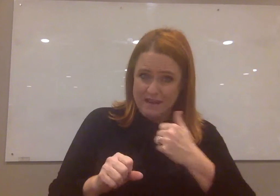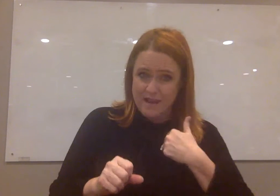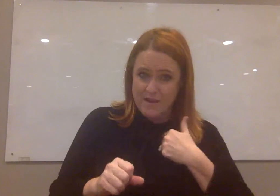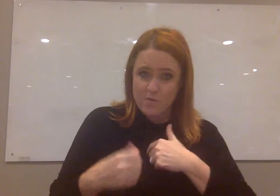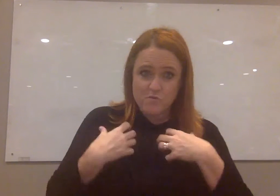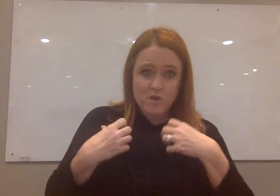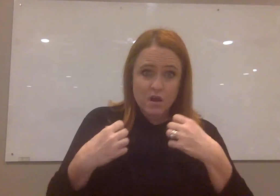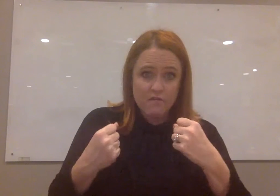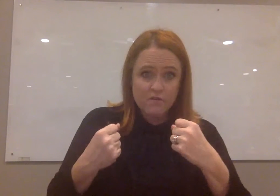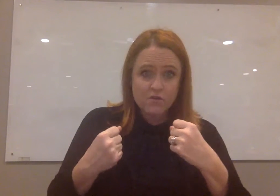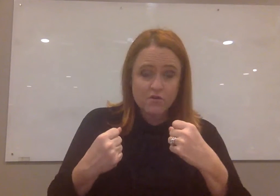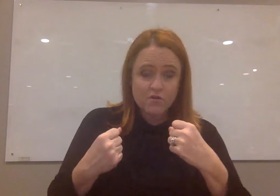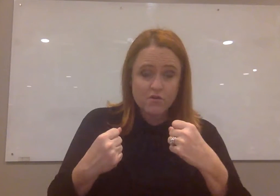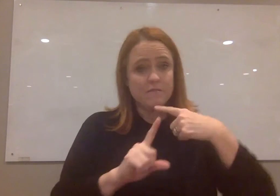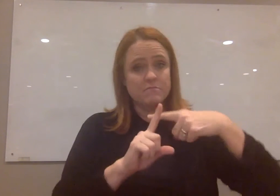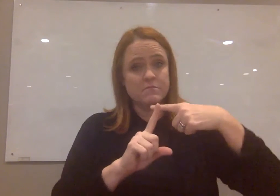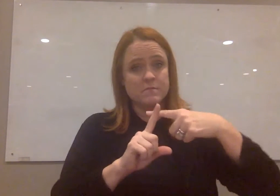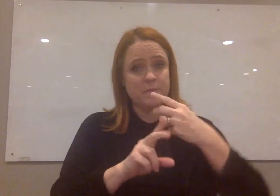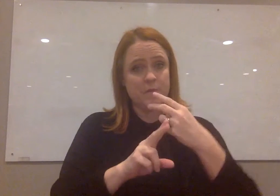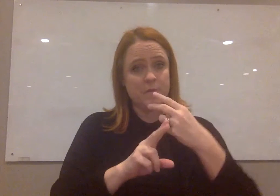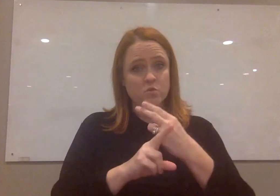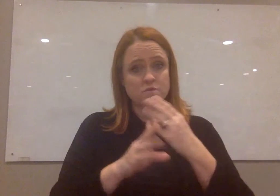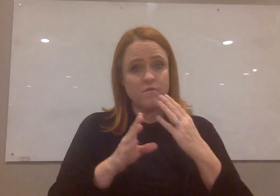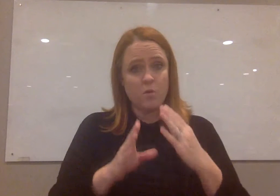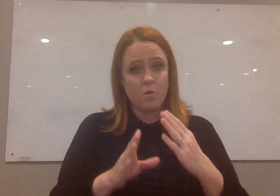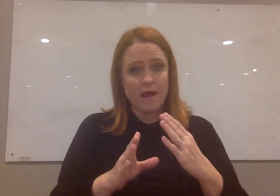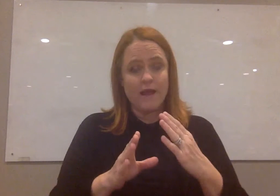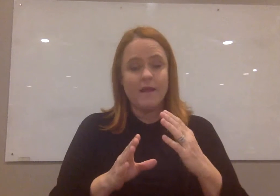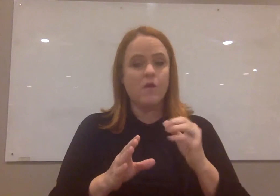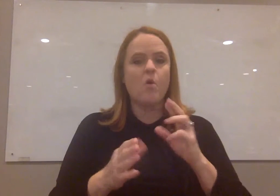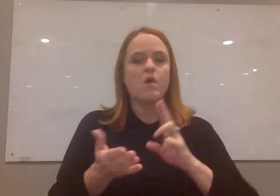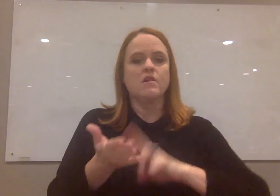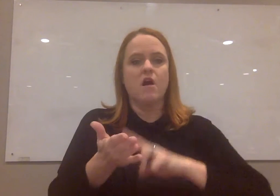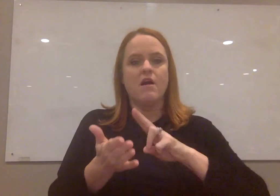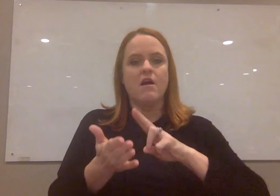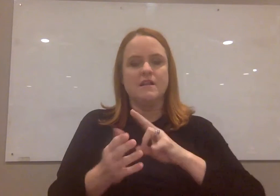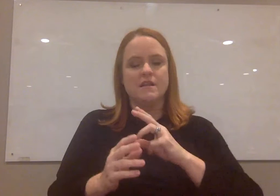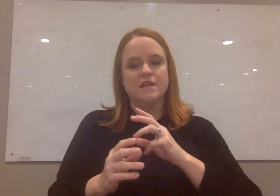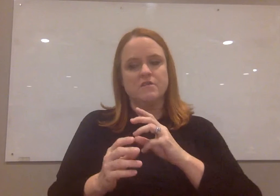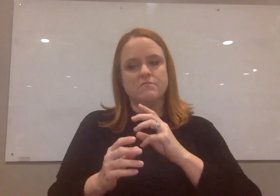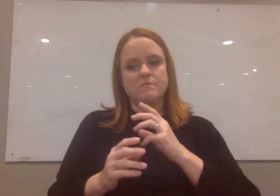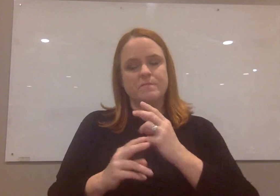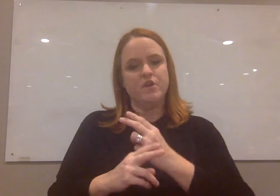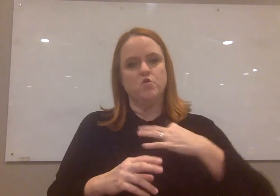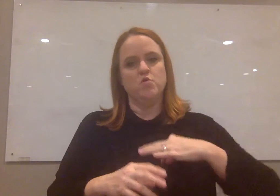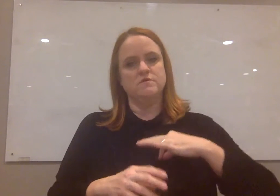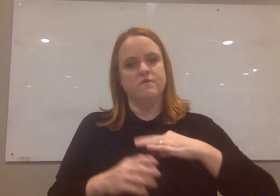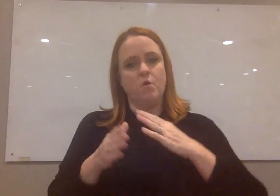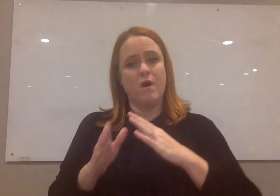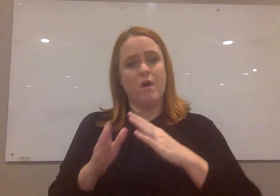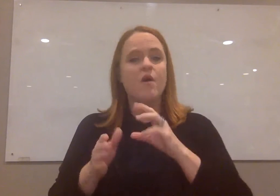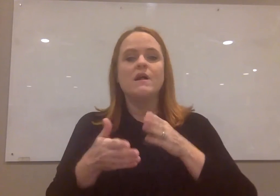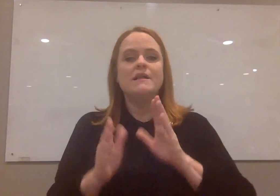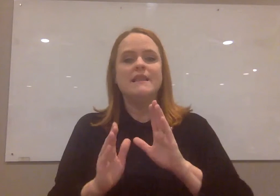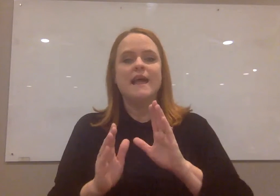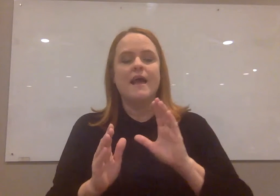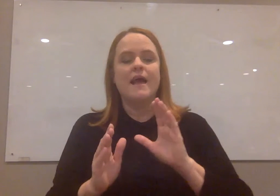way, or log in a useful way even? Otherwise, just let OTP's normal error handling take it over and just restart